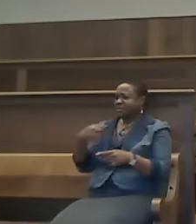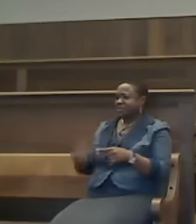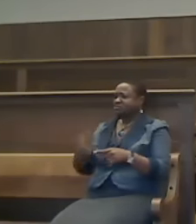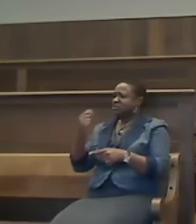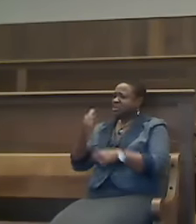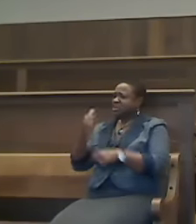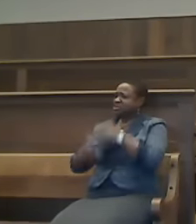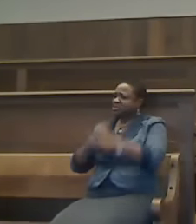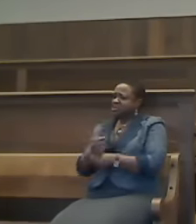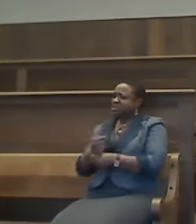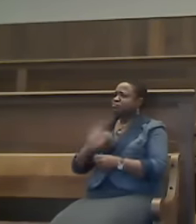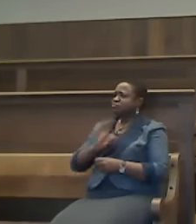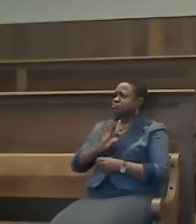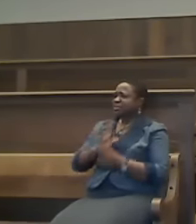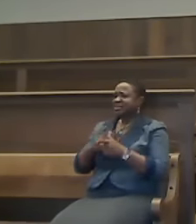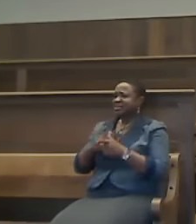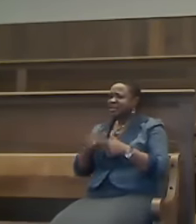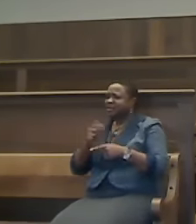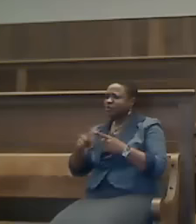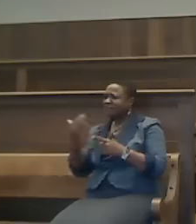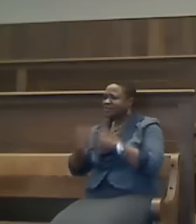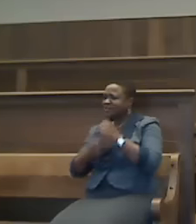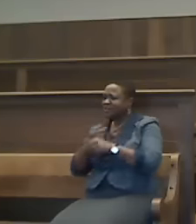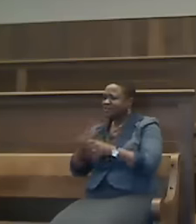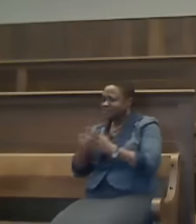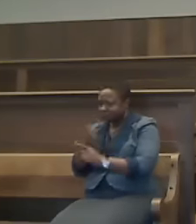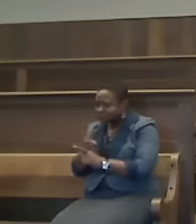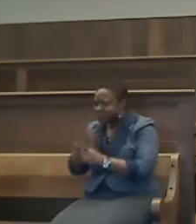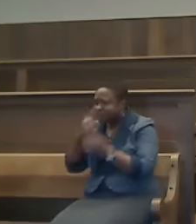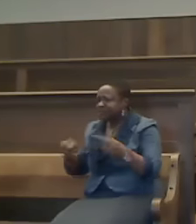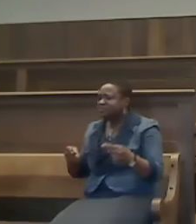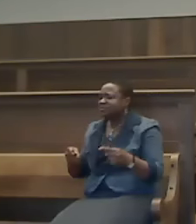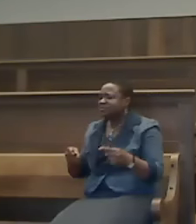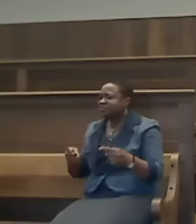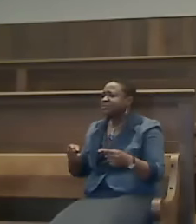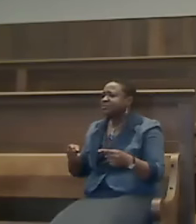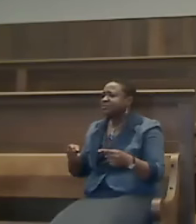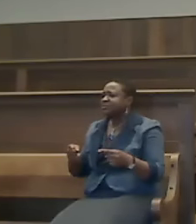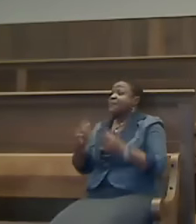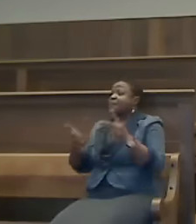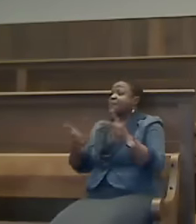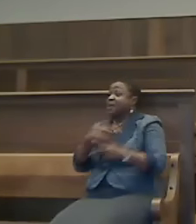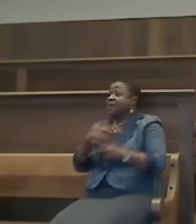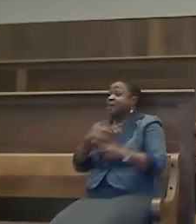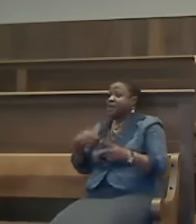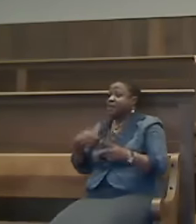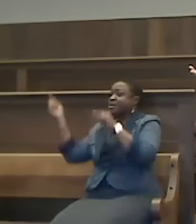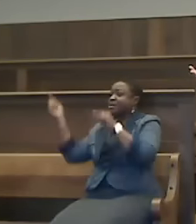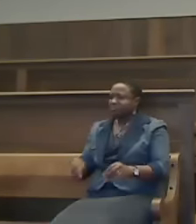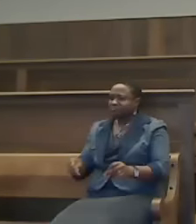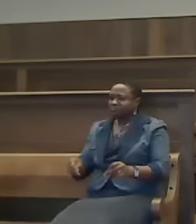last between 10 and 15 years, people would start getting allergies. Nowadays, people come from China and they get allergies much more